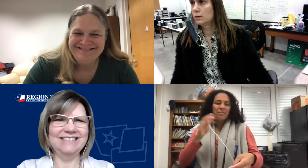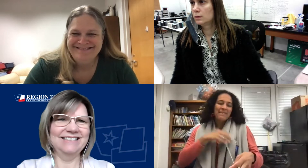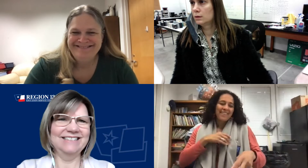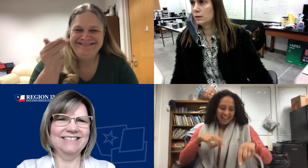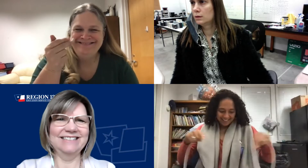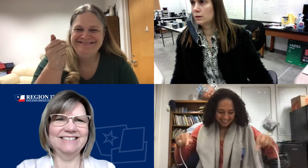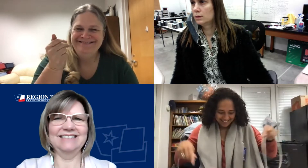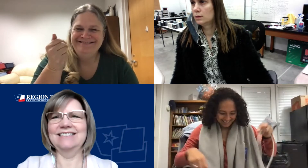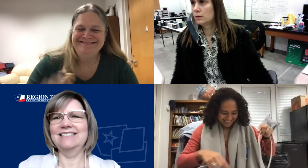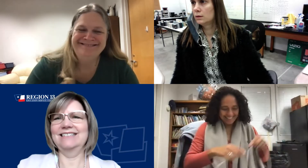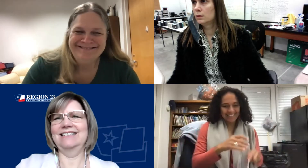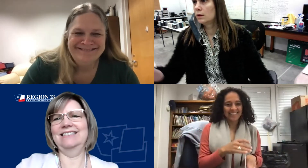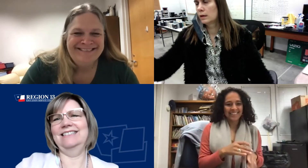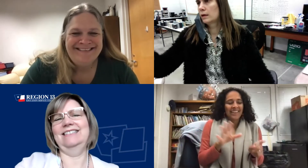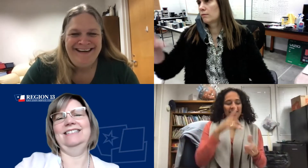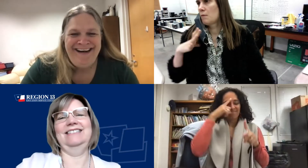waiting.